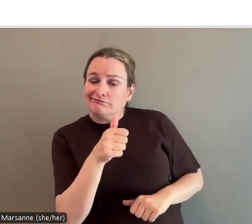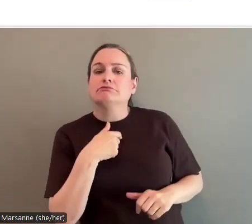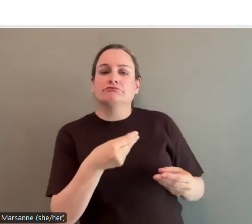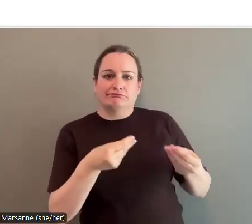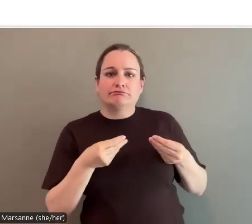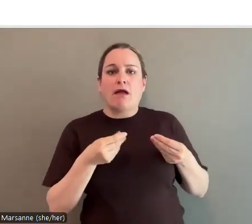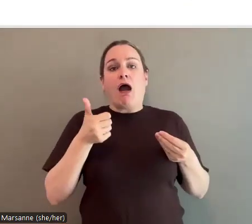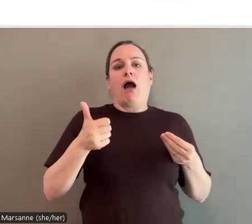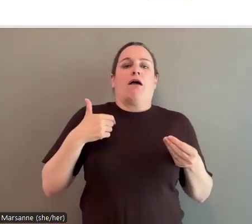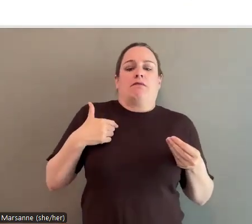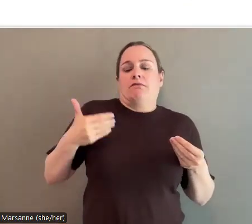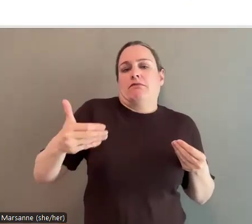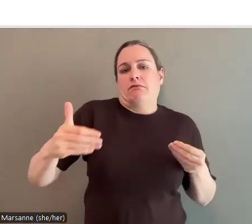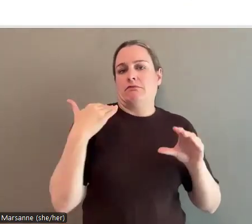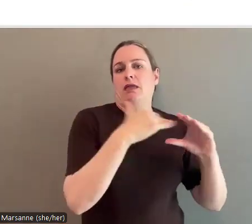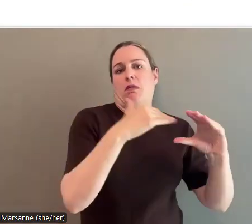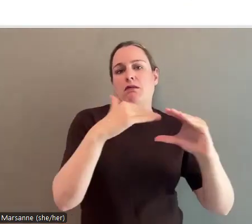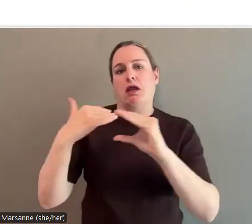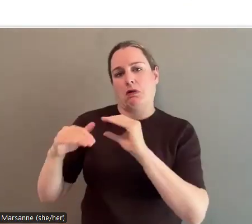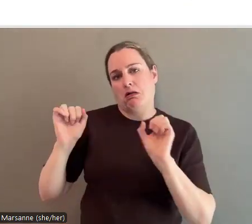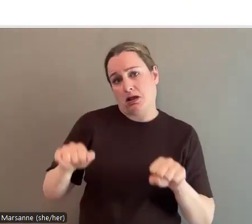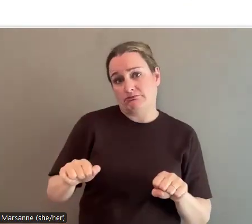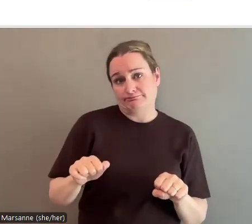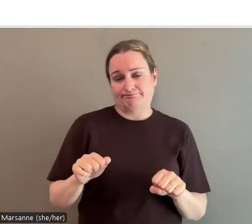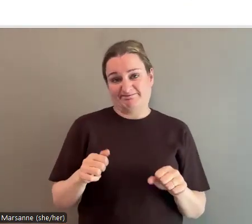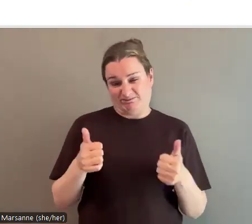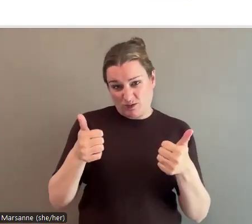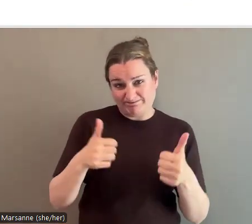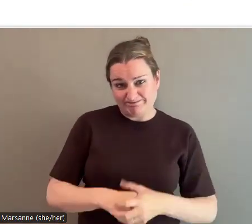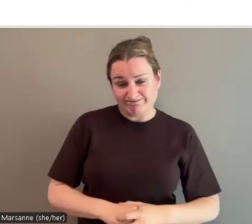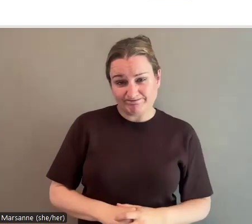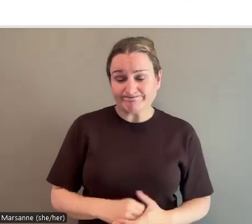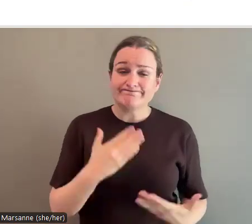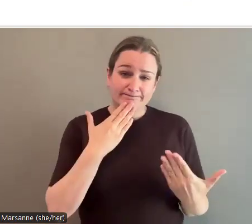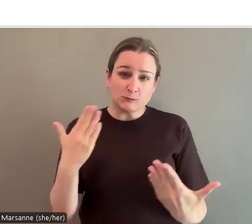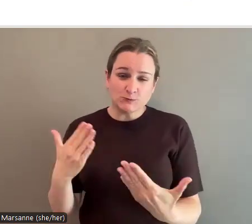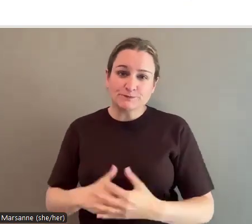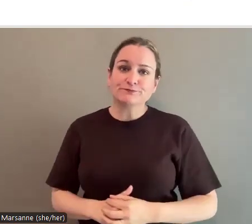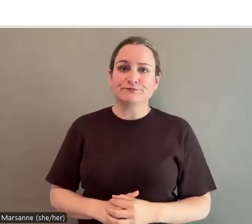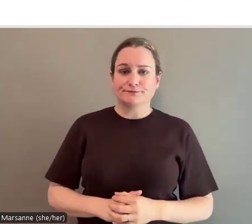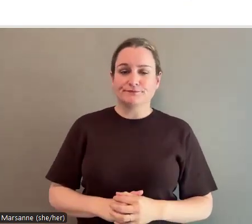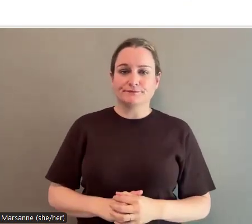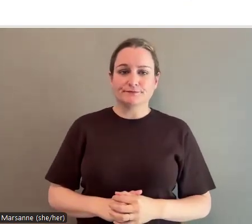this information accurately and at a very good time. Thank you.